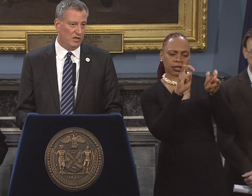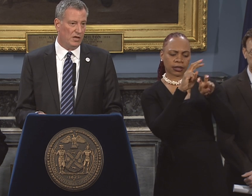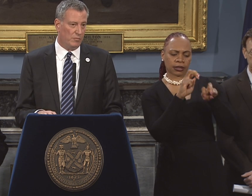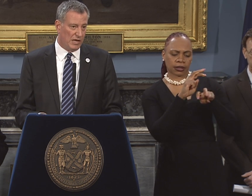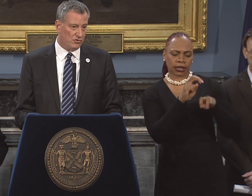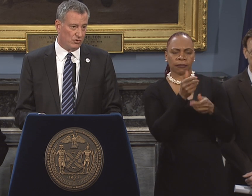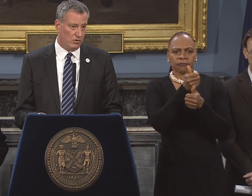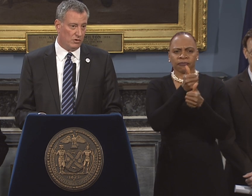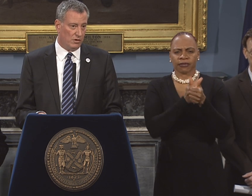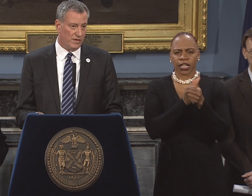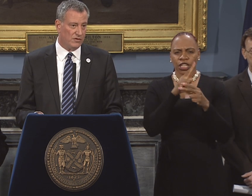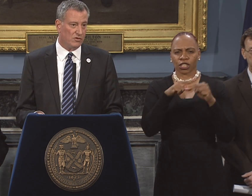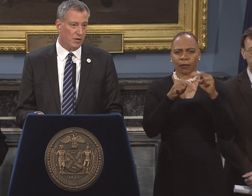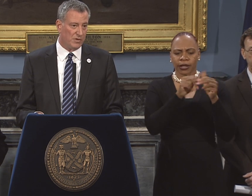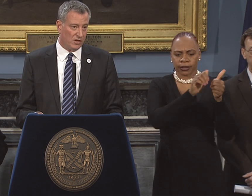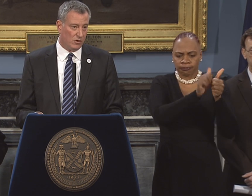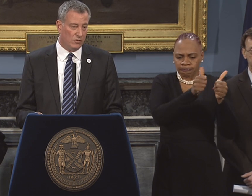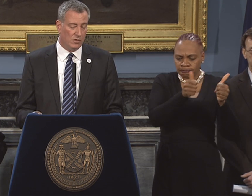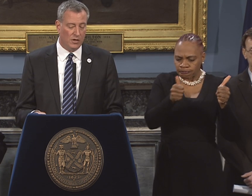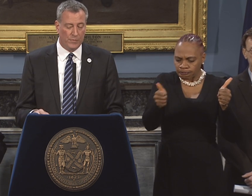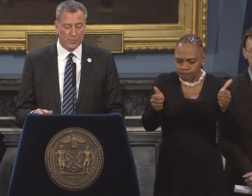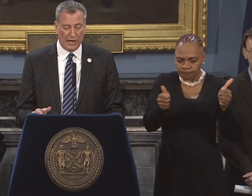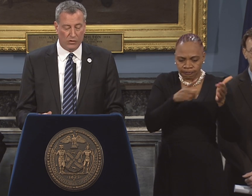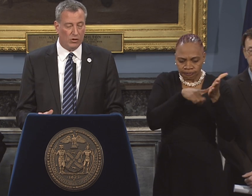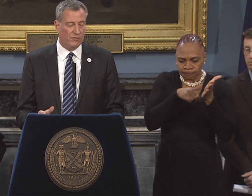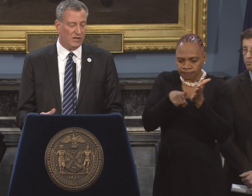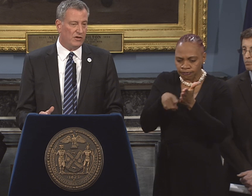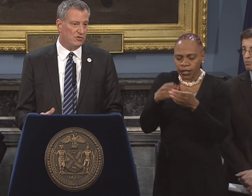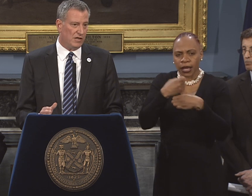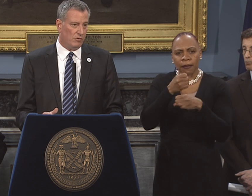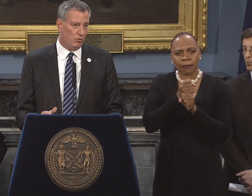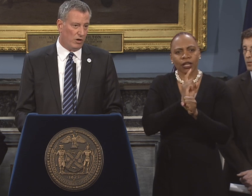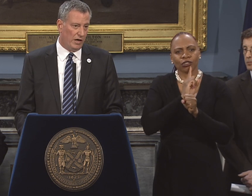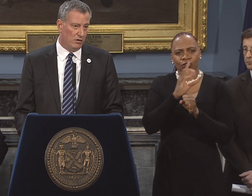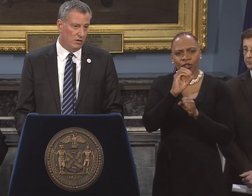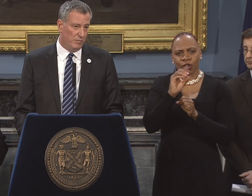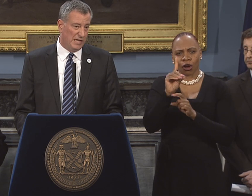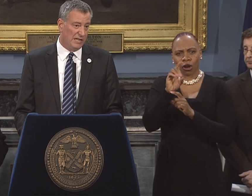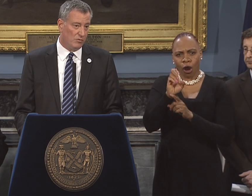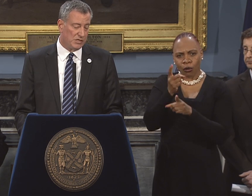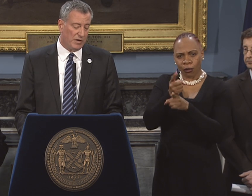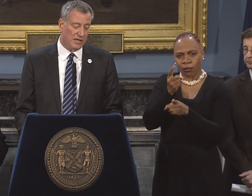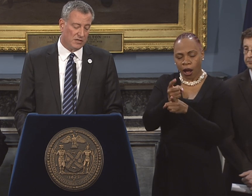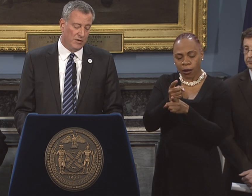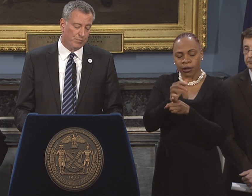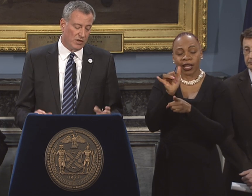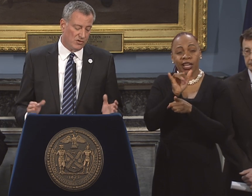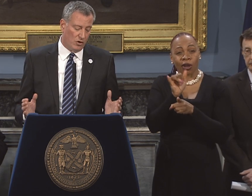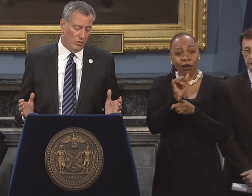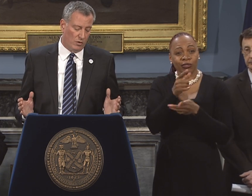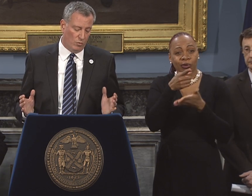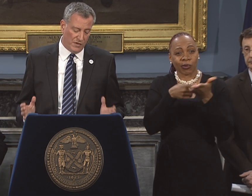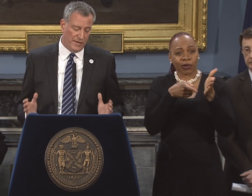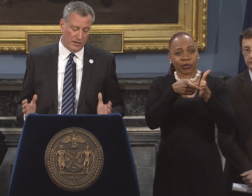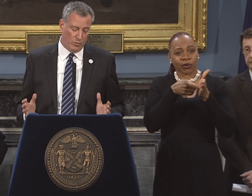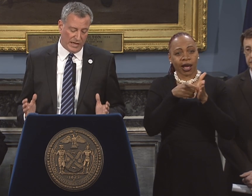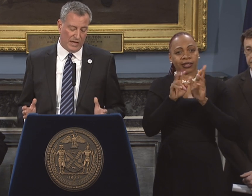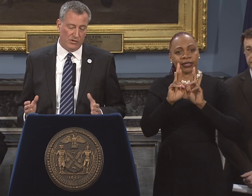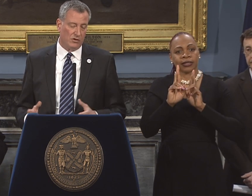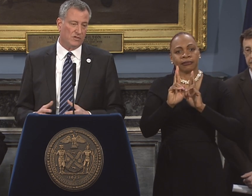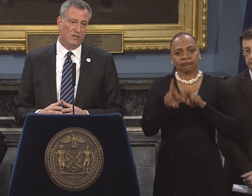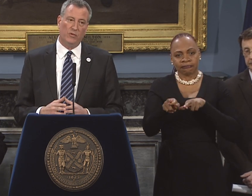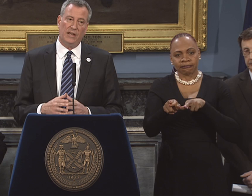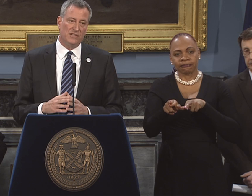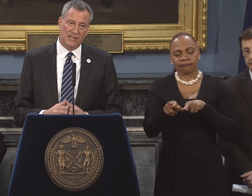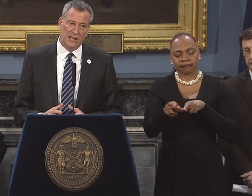each building and make sure things are up to code and look for dangers that require immediate response. So one thing that we